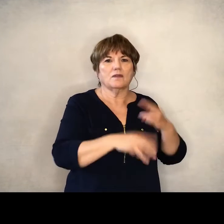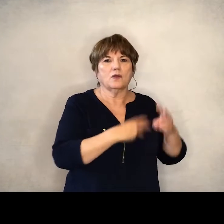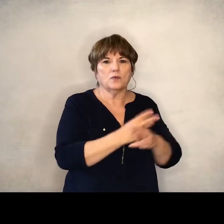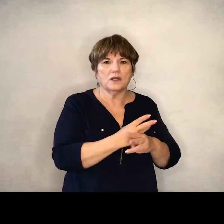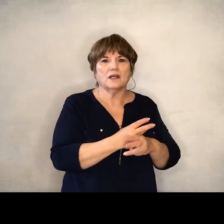heaven.